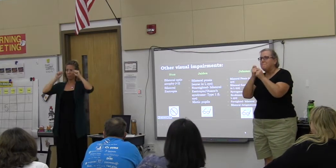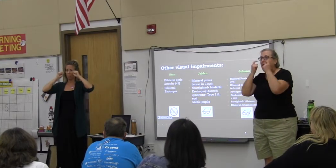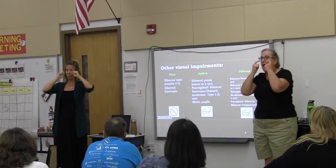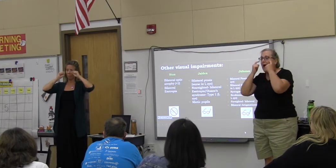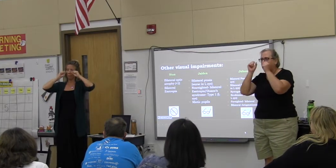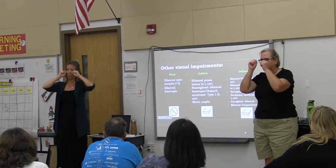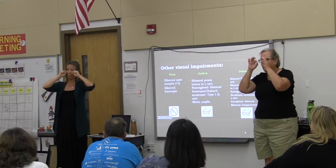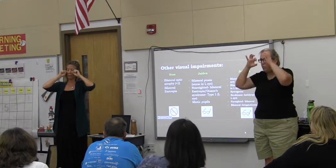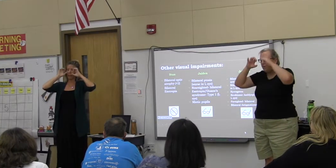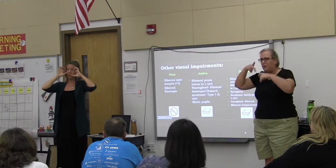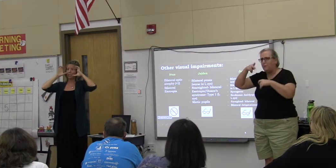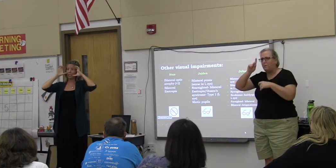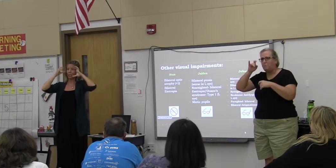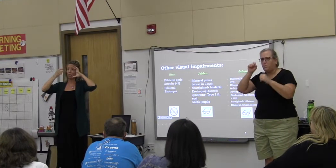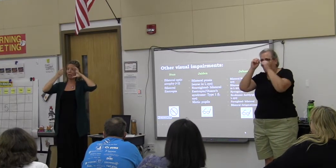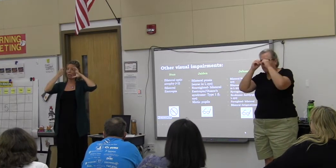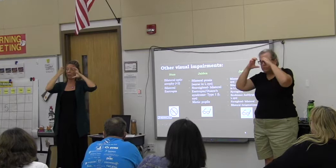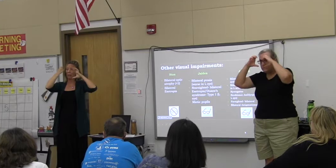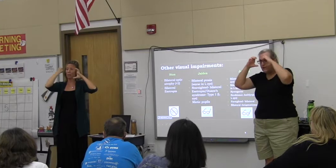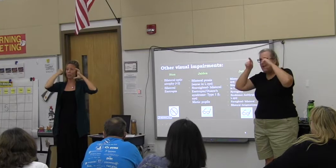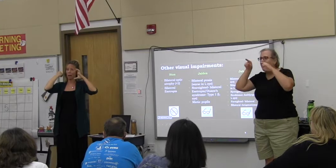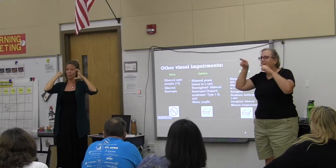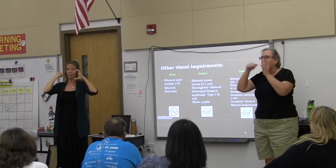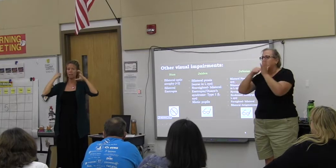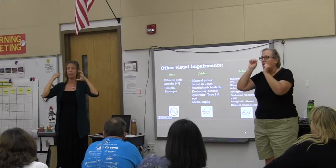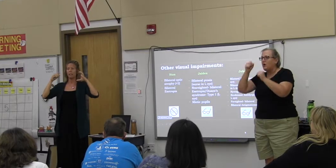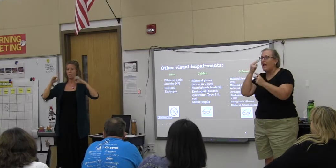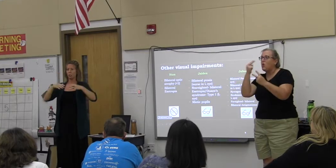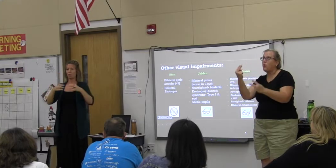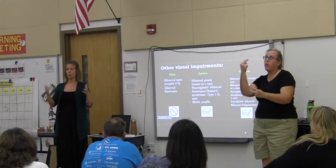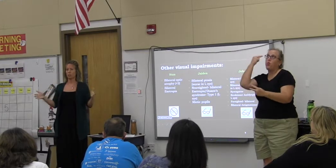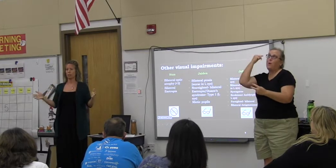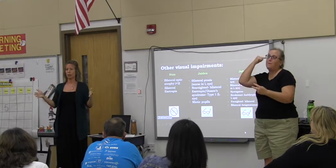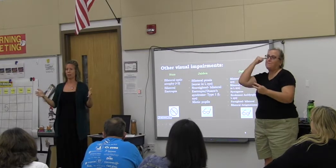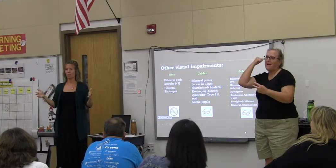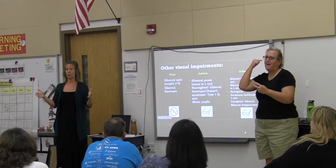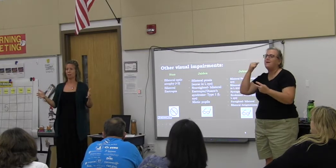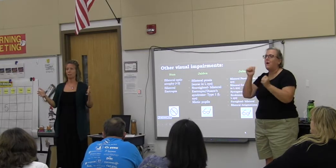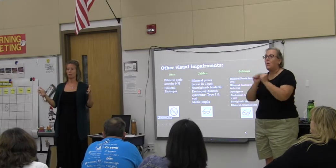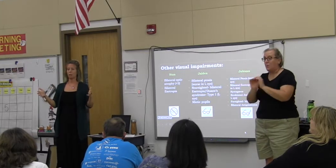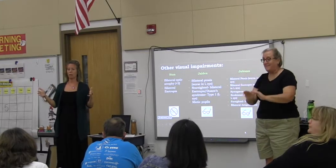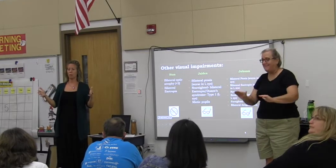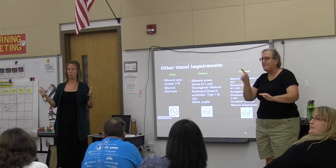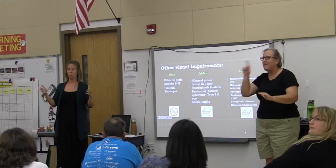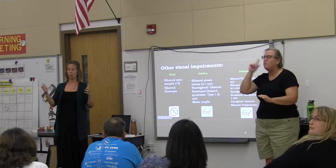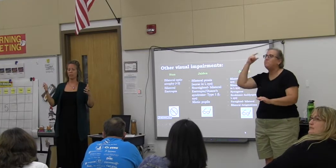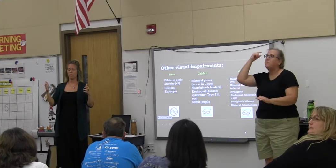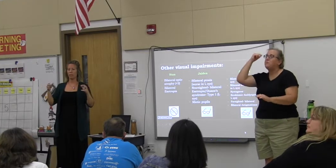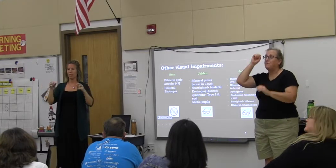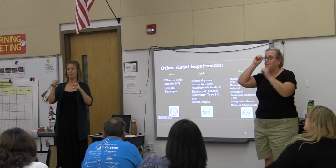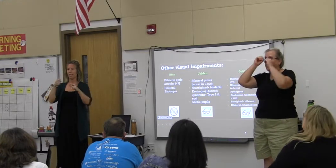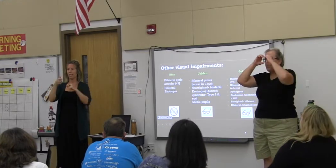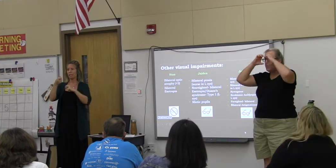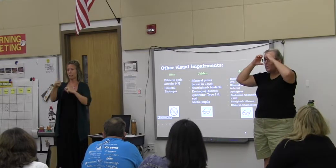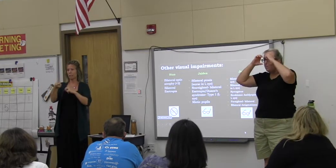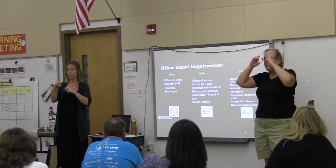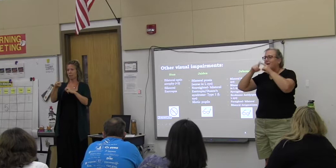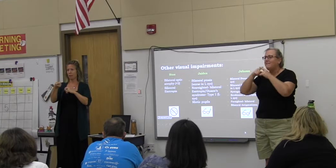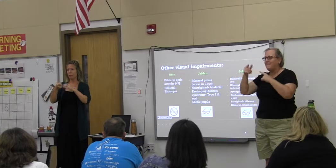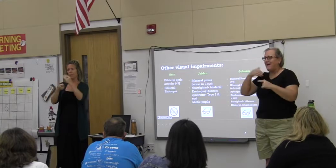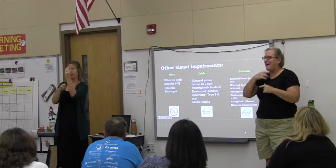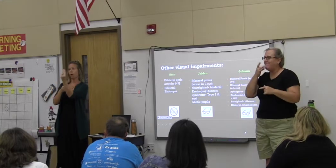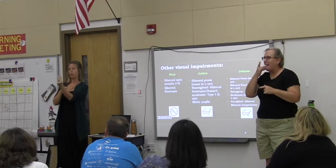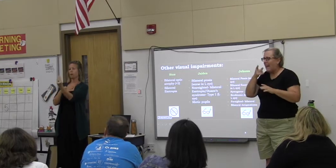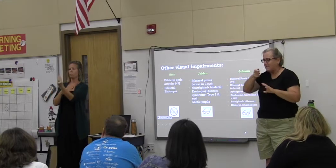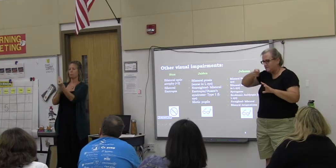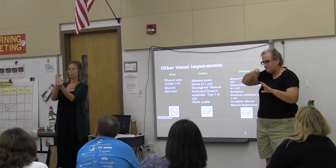pupils, and then they can look back in the back of your eye, they do this with our little ones. And what they do is they shine a light in